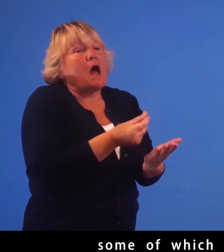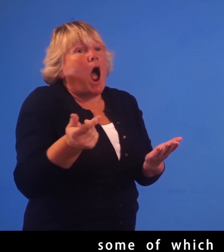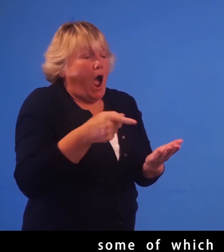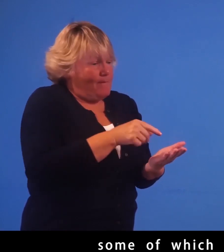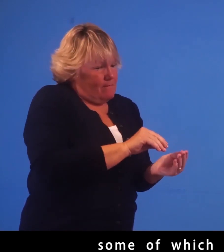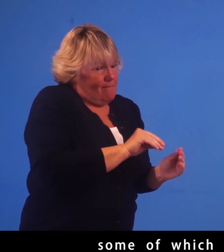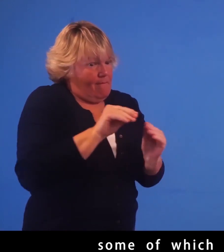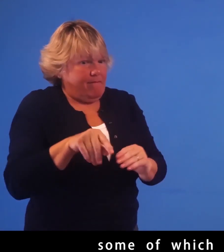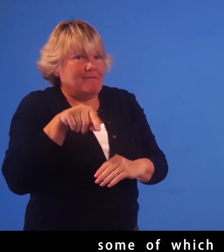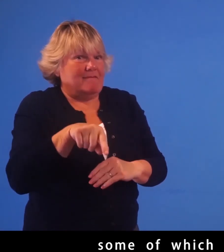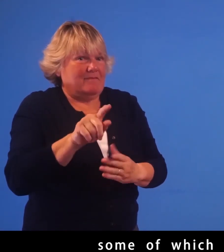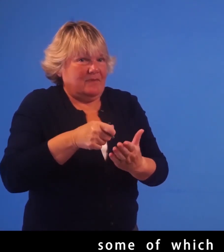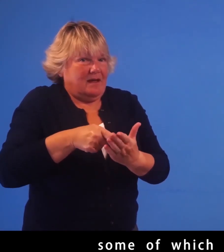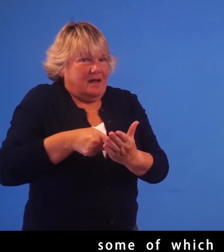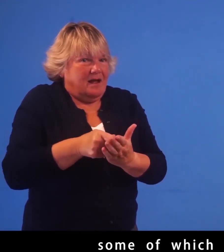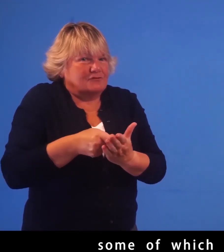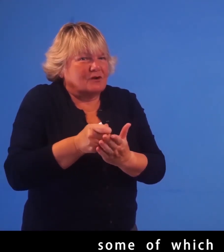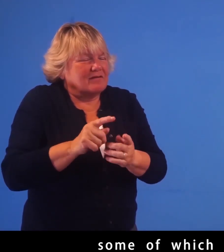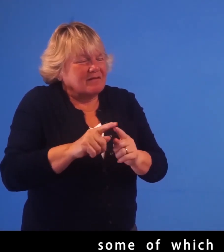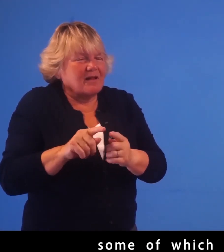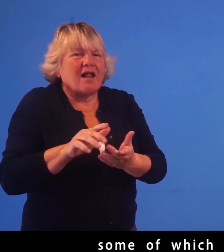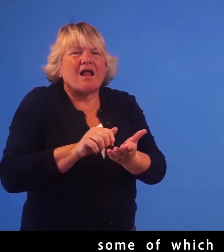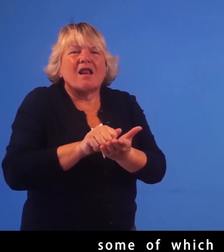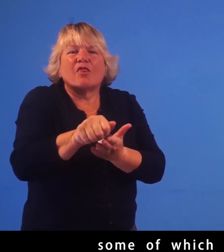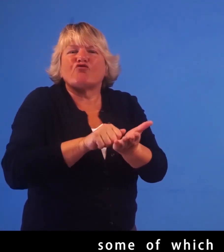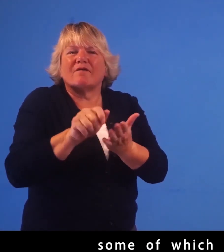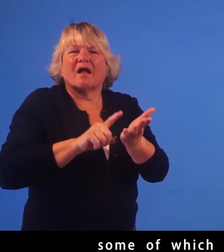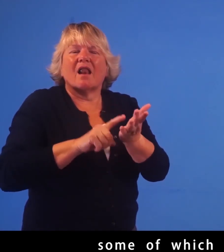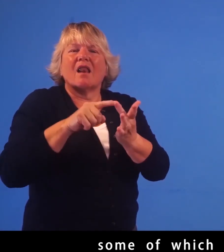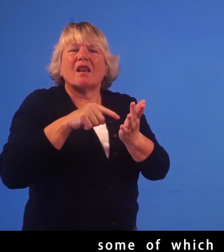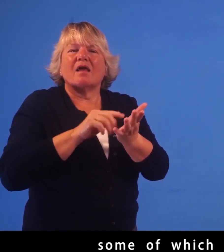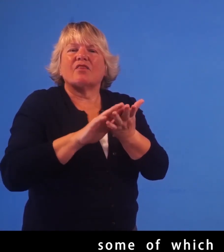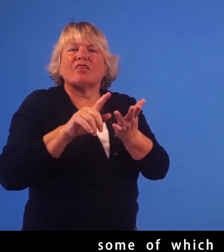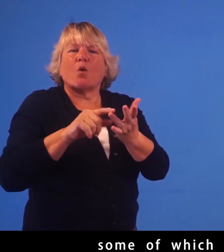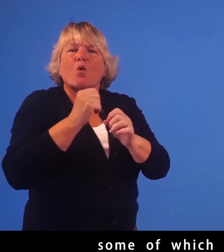some of which he later developed into lithographic prints.